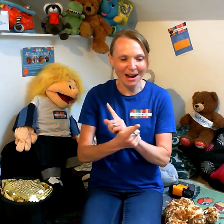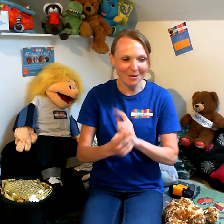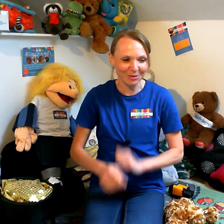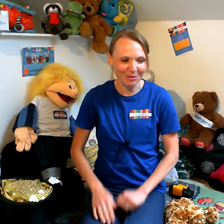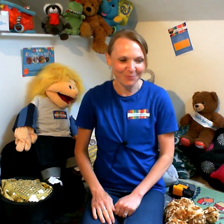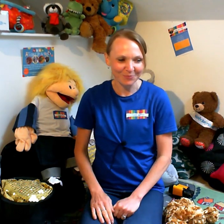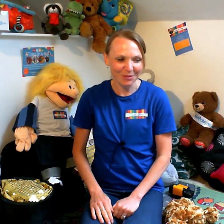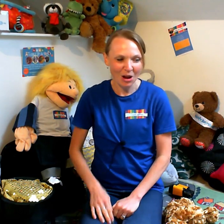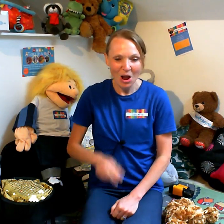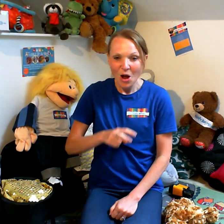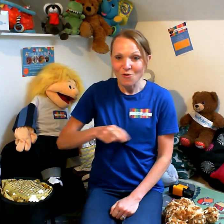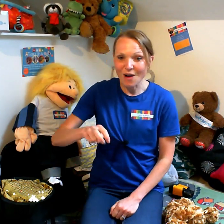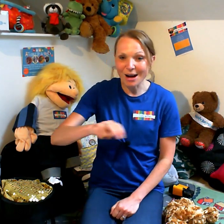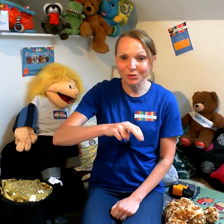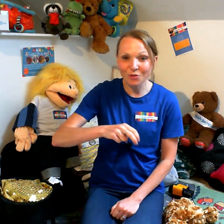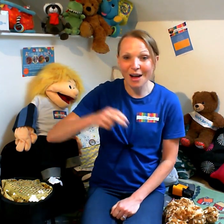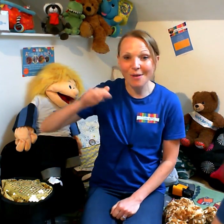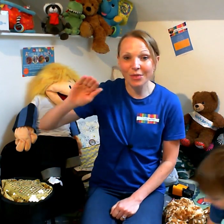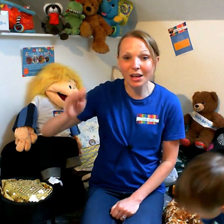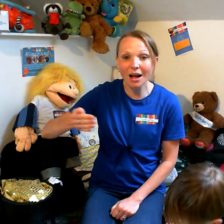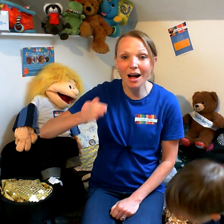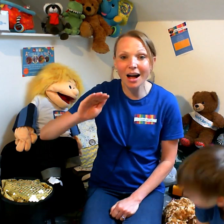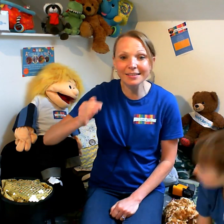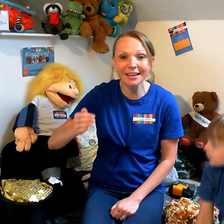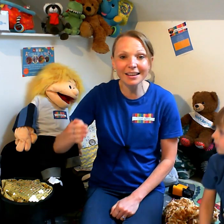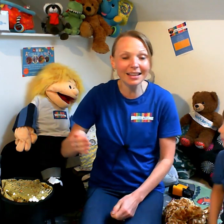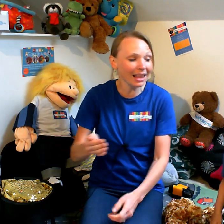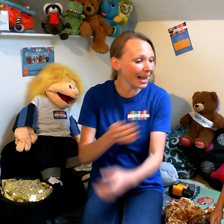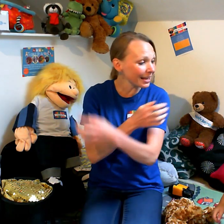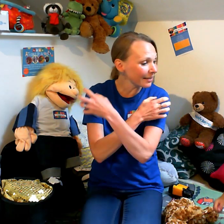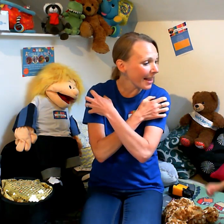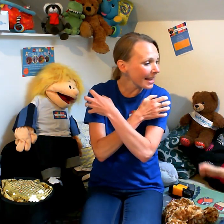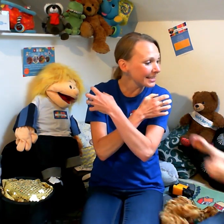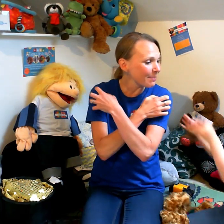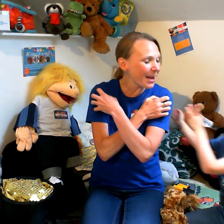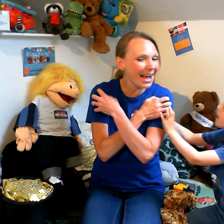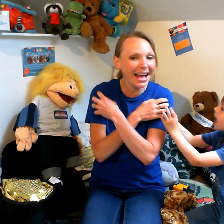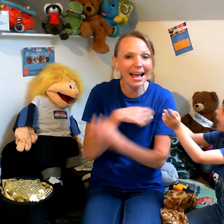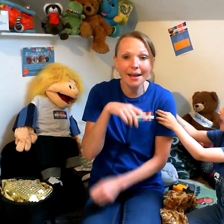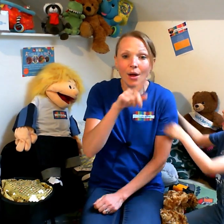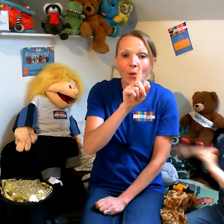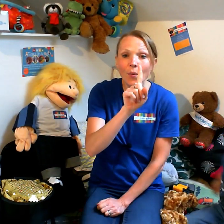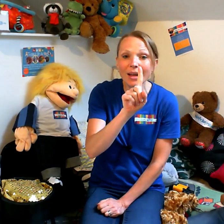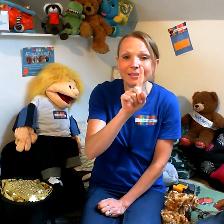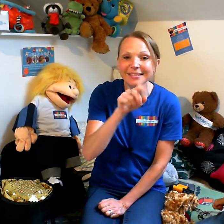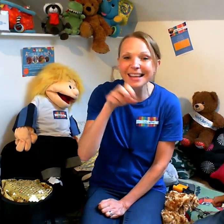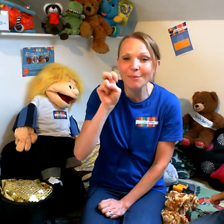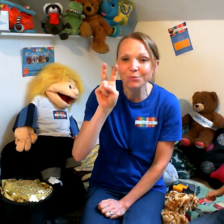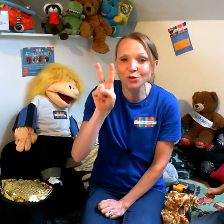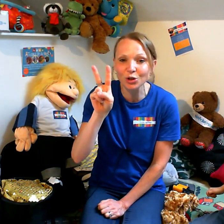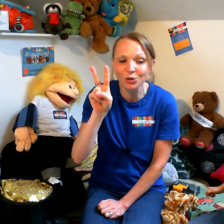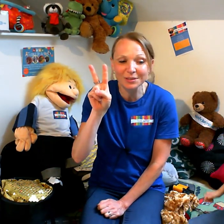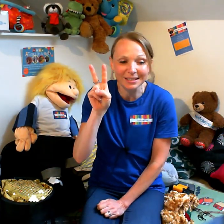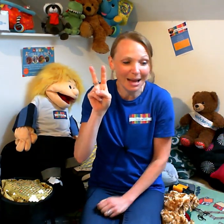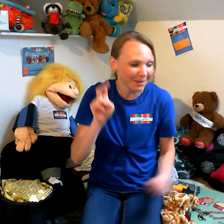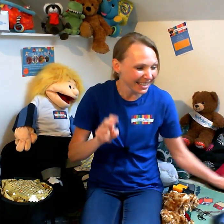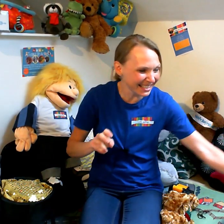round? Round and round the garden like a teddy bear. One step, two step, tickle